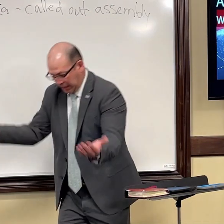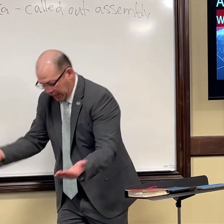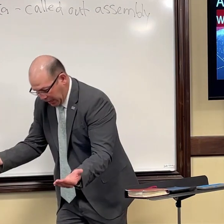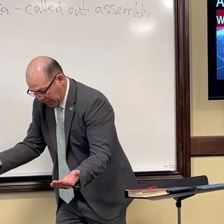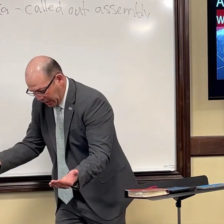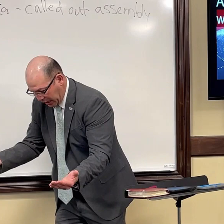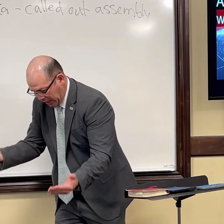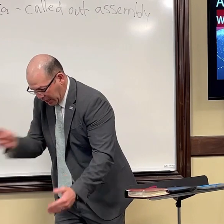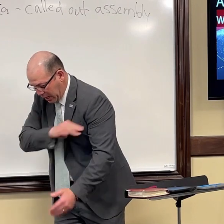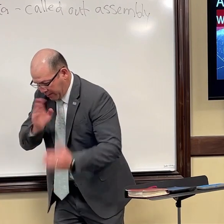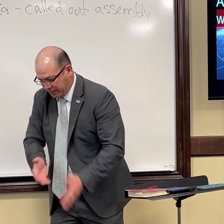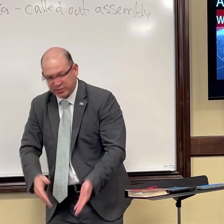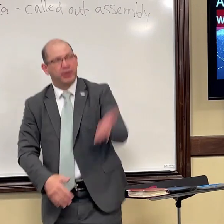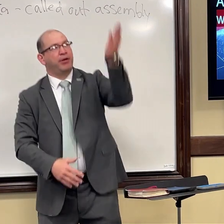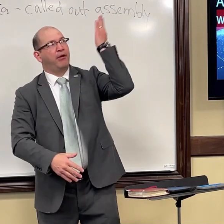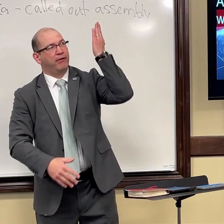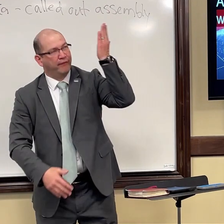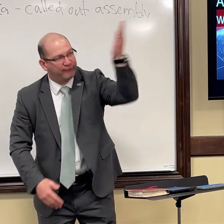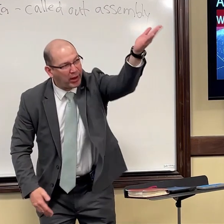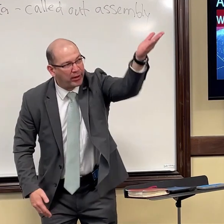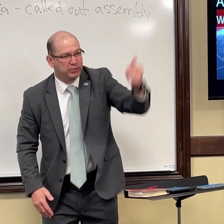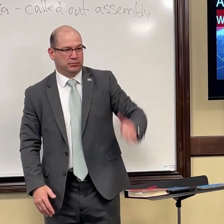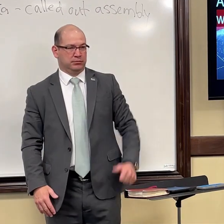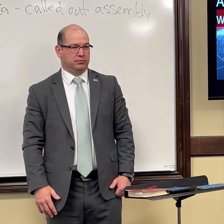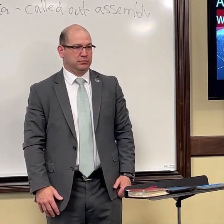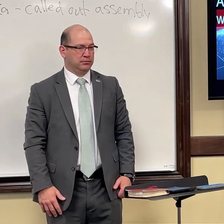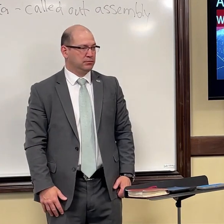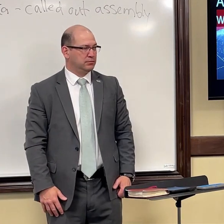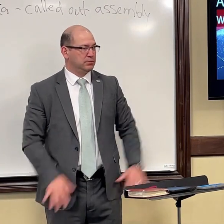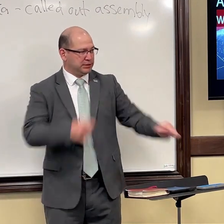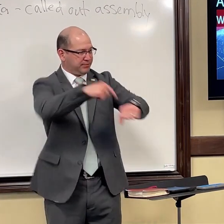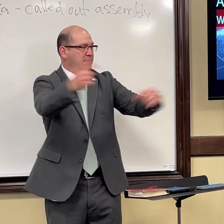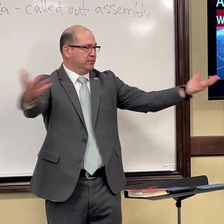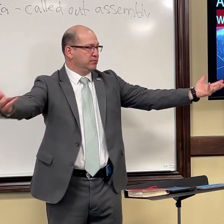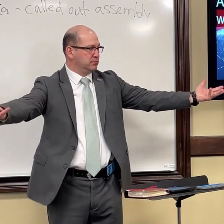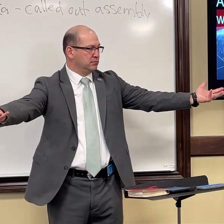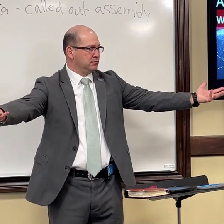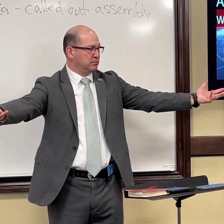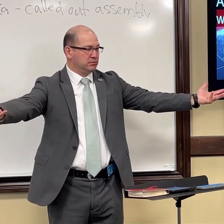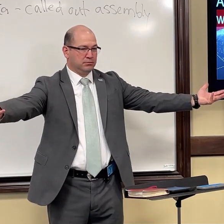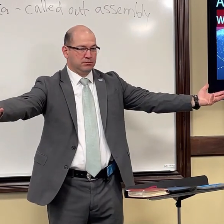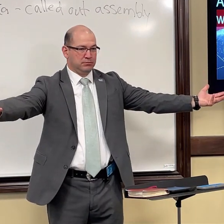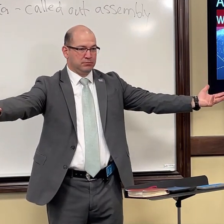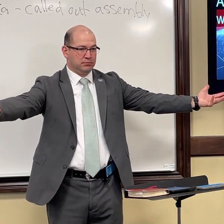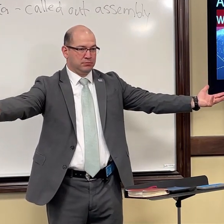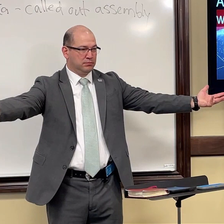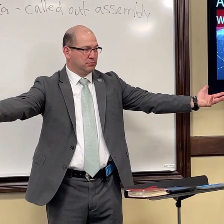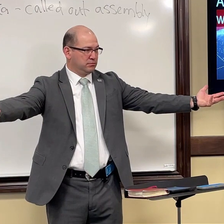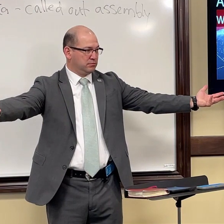Soul win here and missionaries over there at the same time.